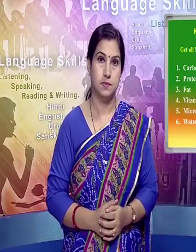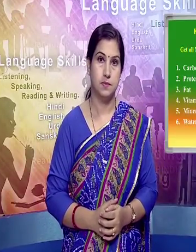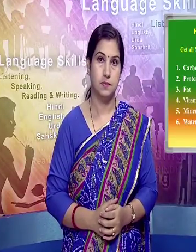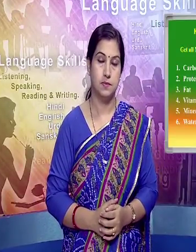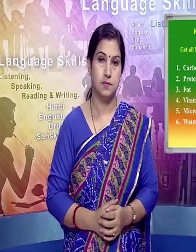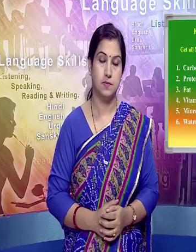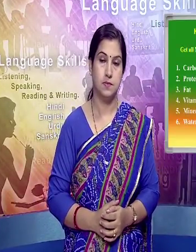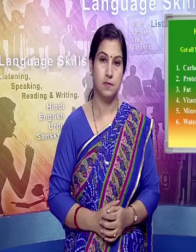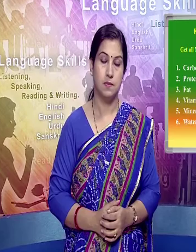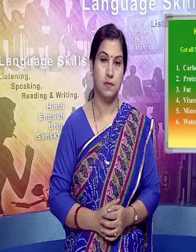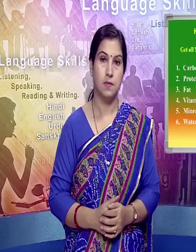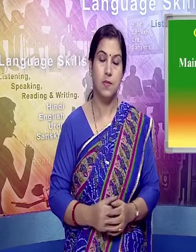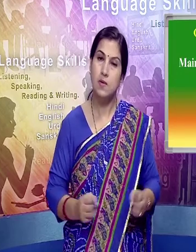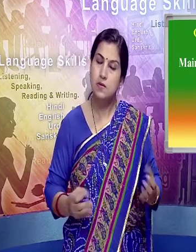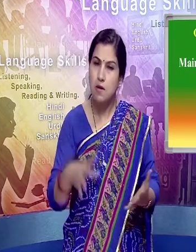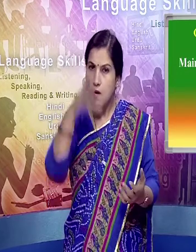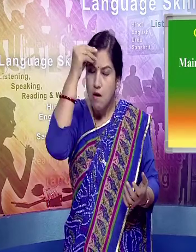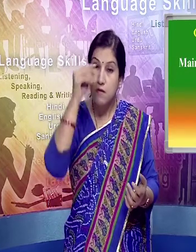Let us learn about the carbohydrate.